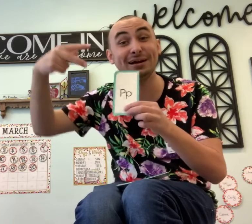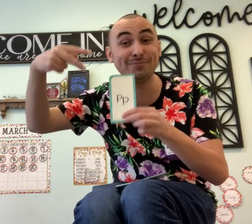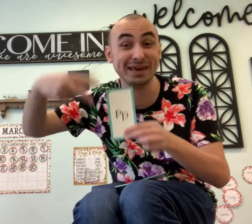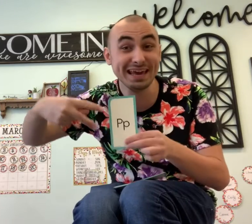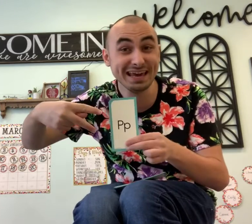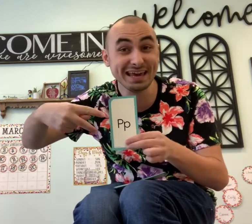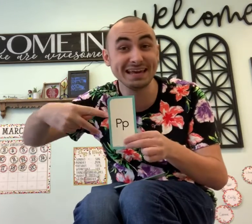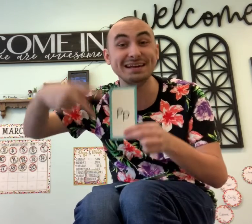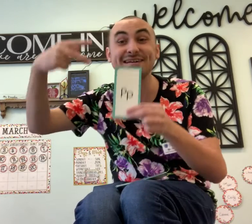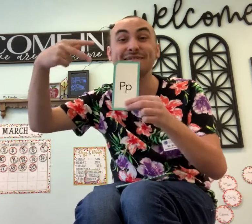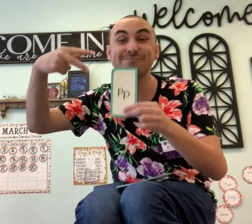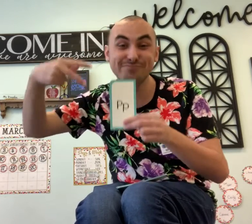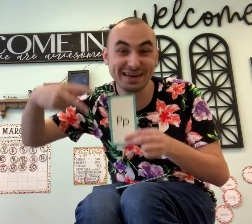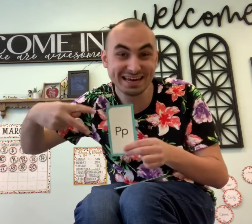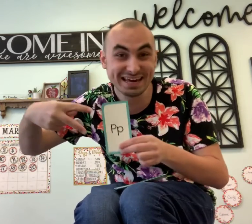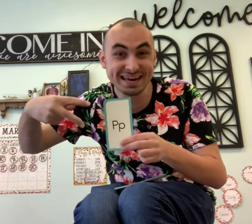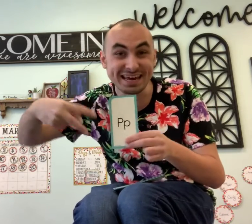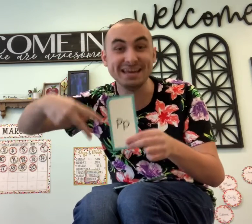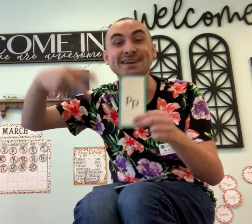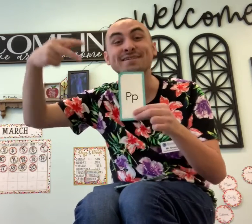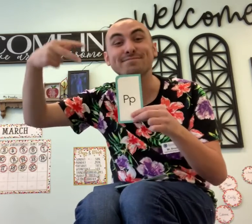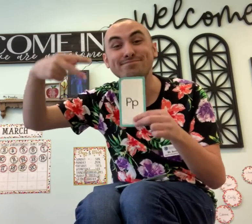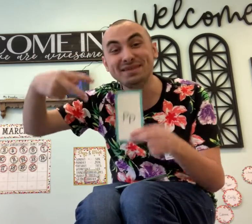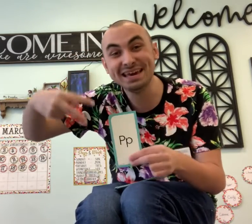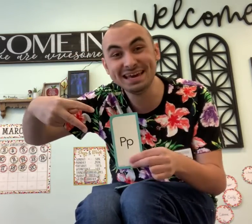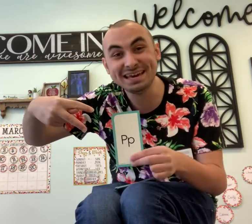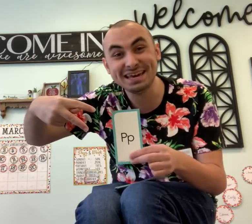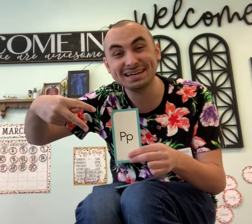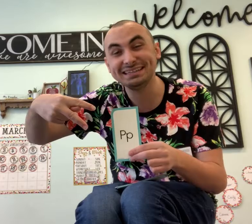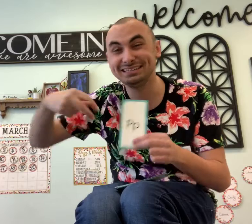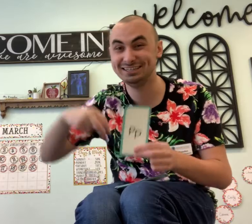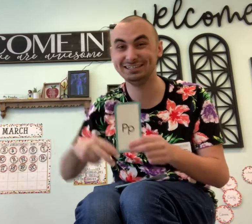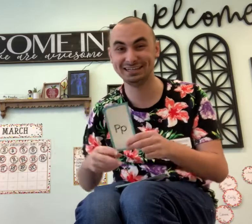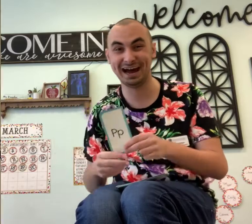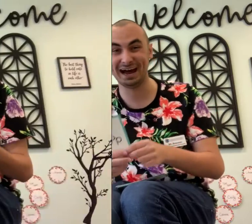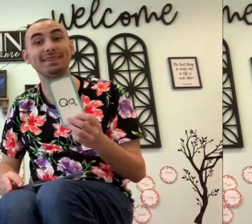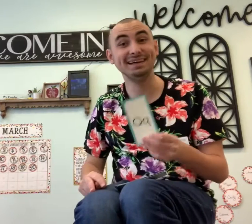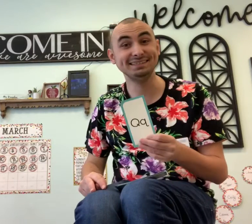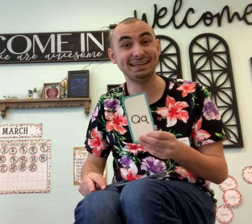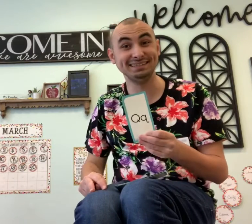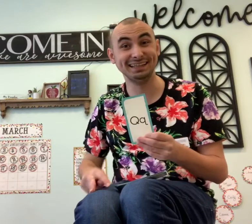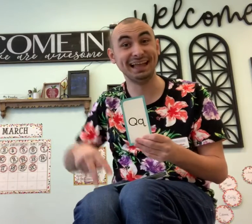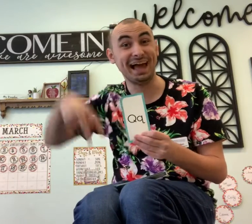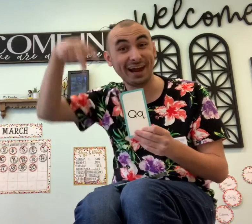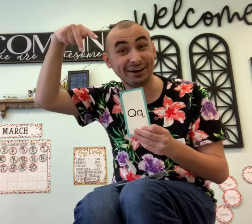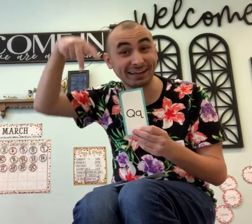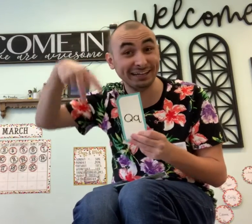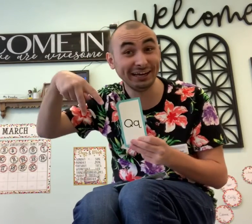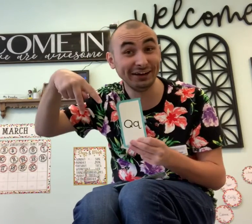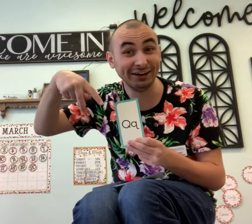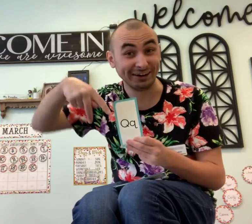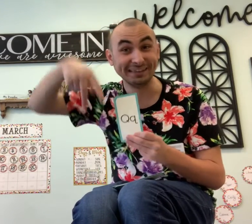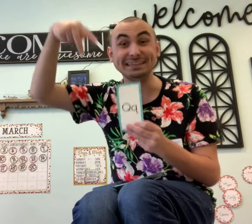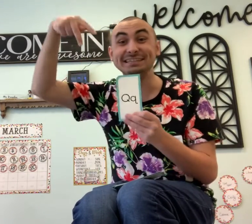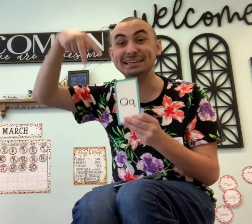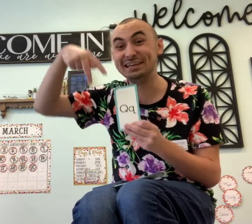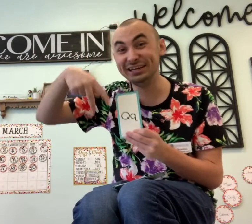P. P. P. Good job. This is the letter Q, Q,